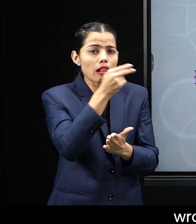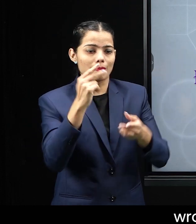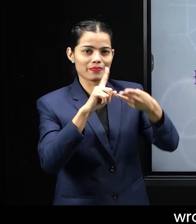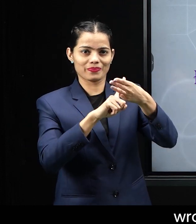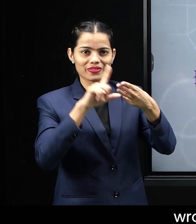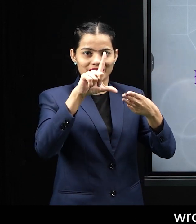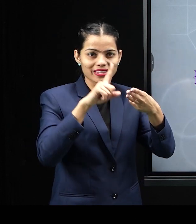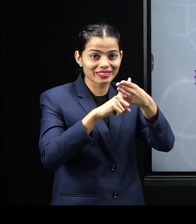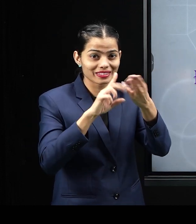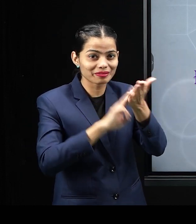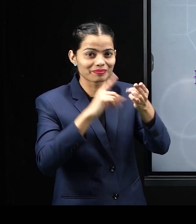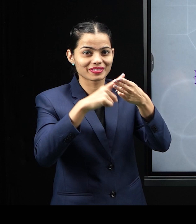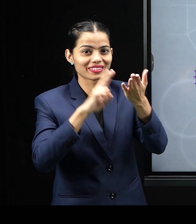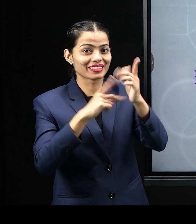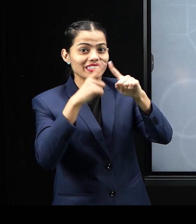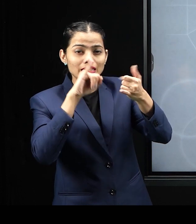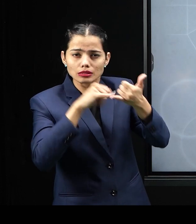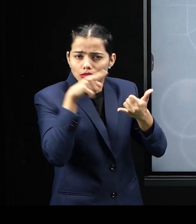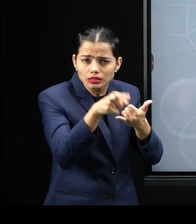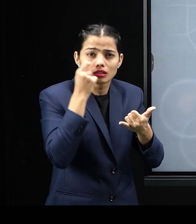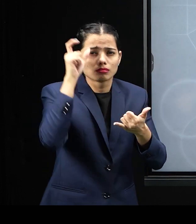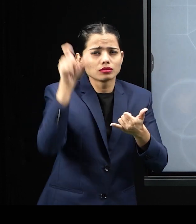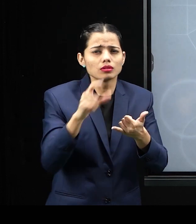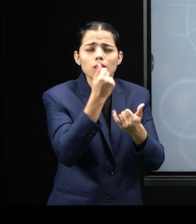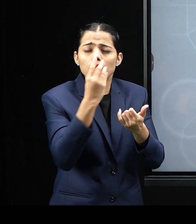book named Elements in 13 volumes.